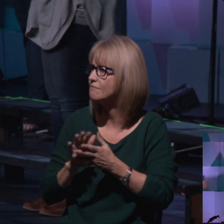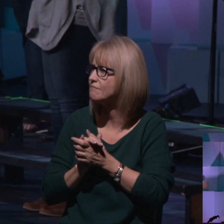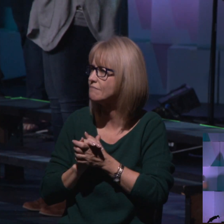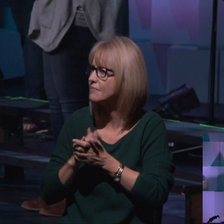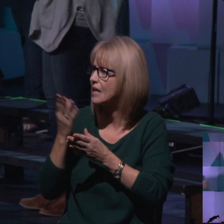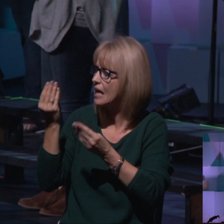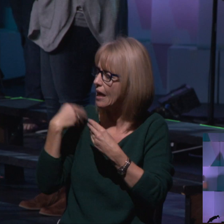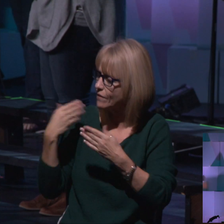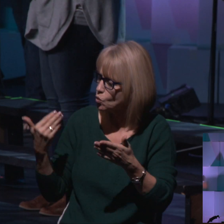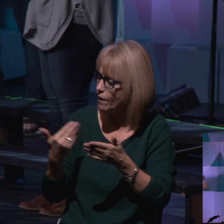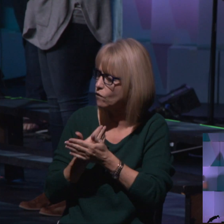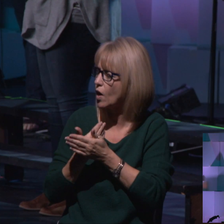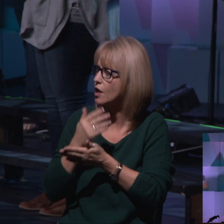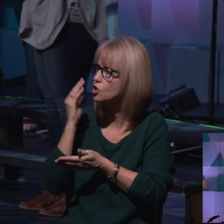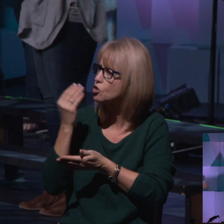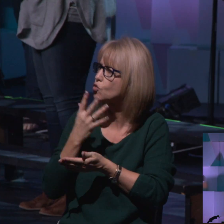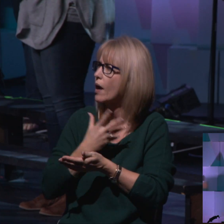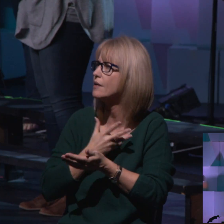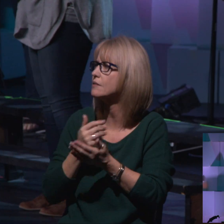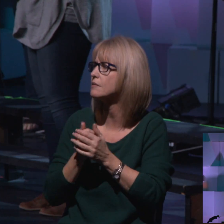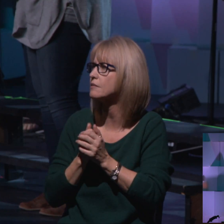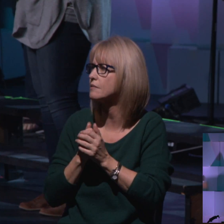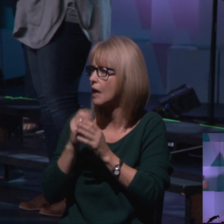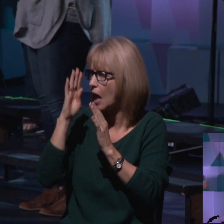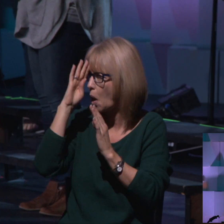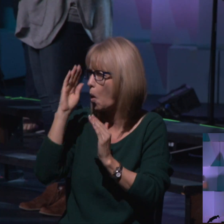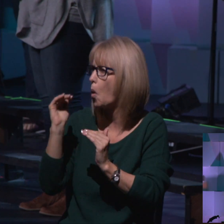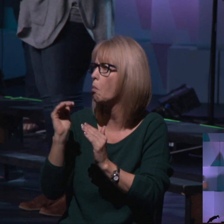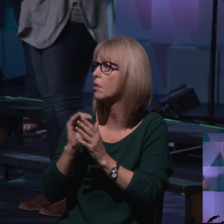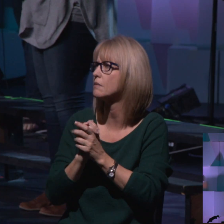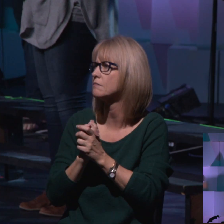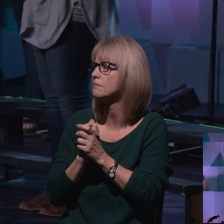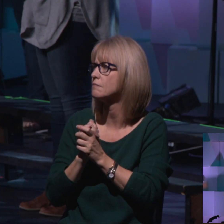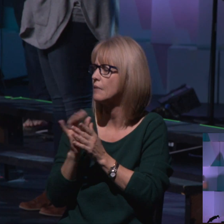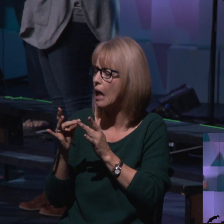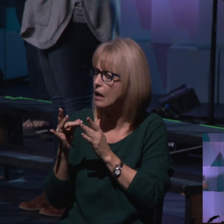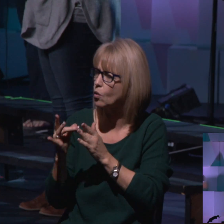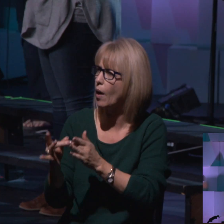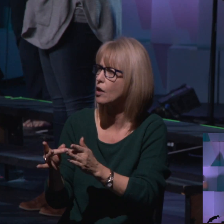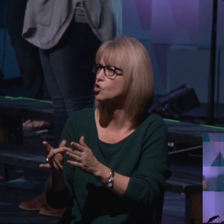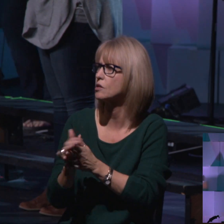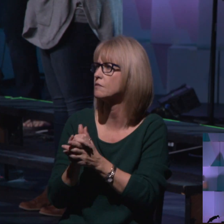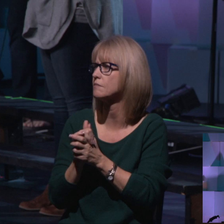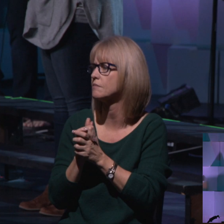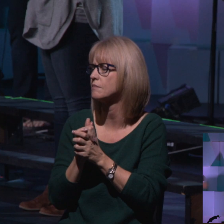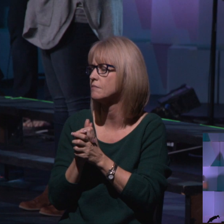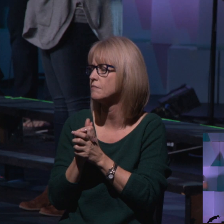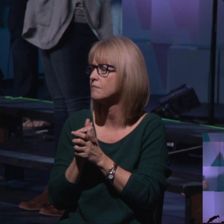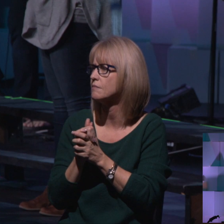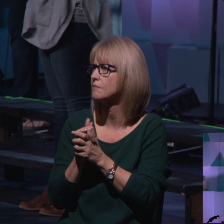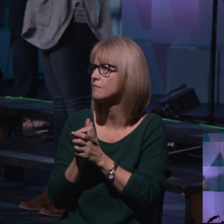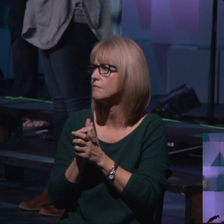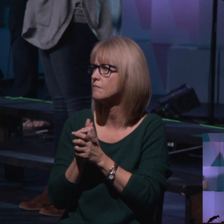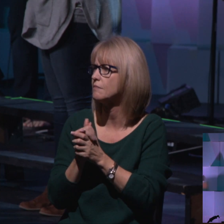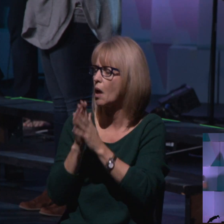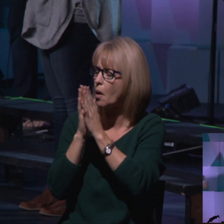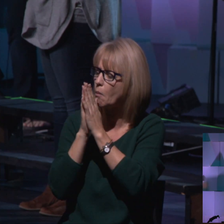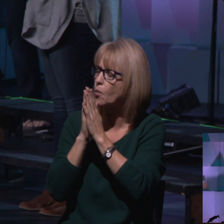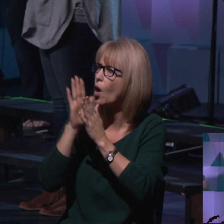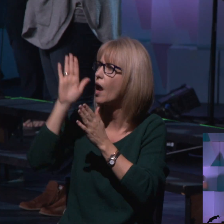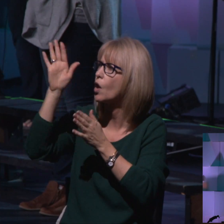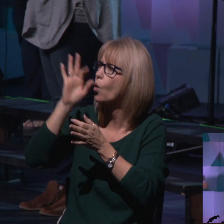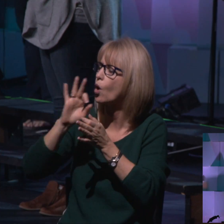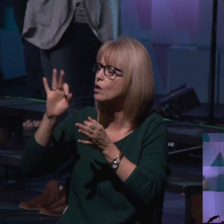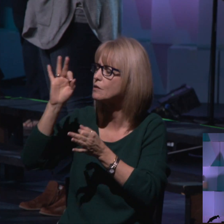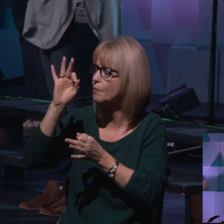that you give us hope, that you give us direction, Father, I pray that your spirit move and we would be touched